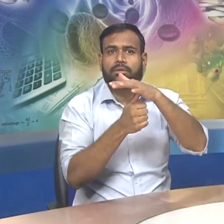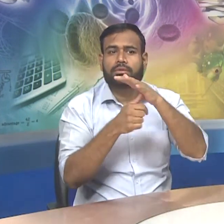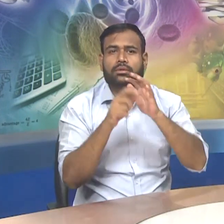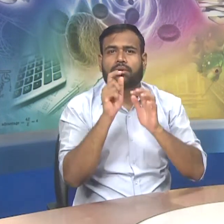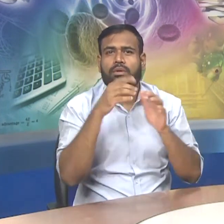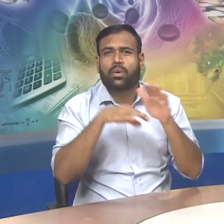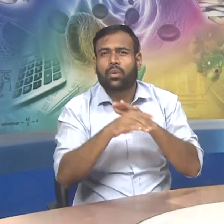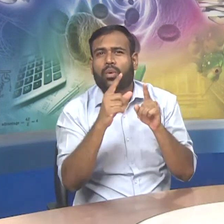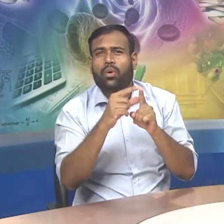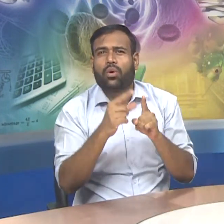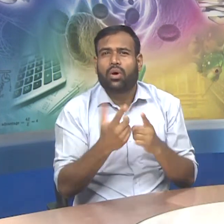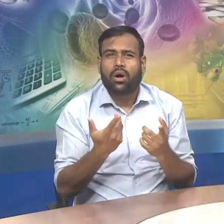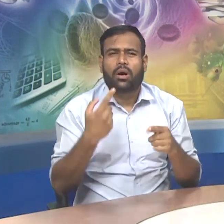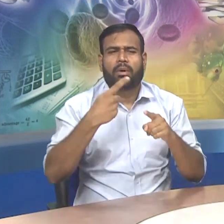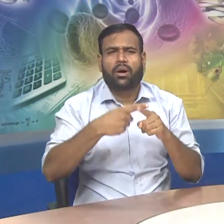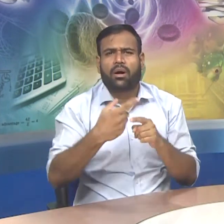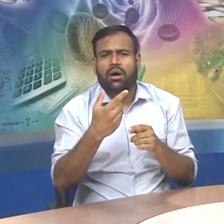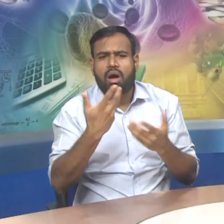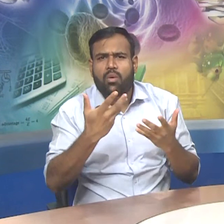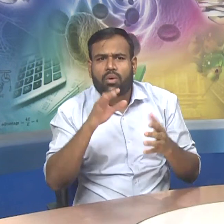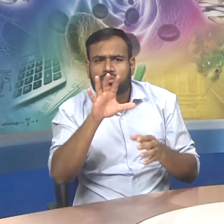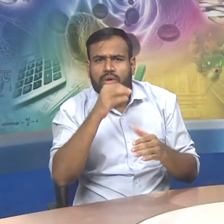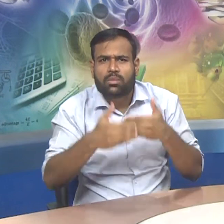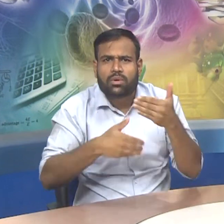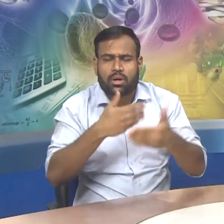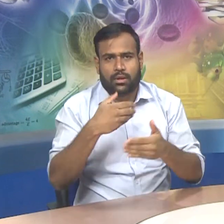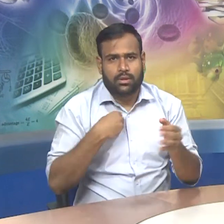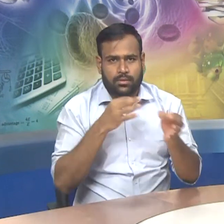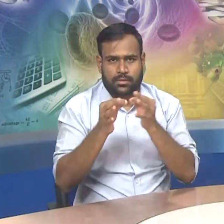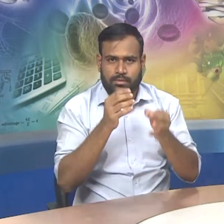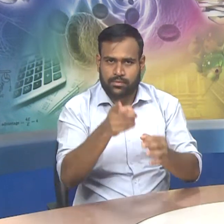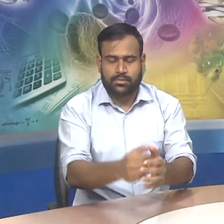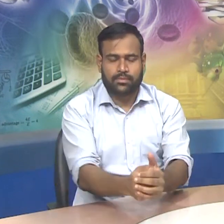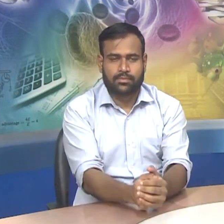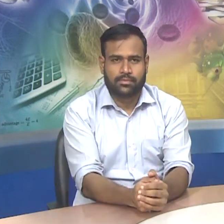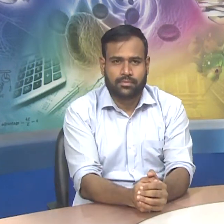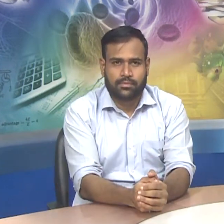So we will begin with this topic, the President.